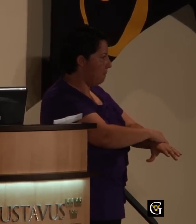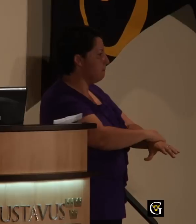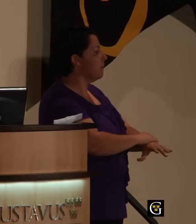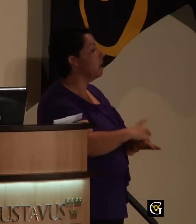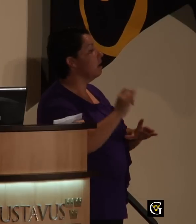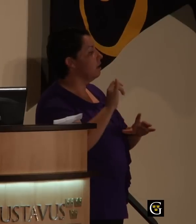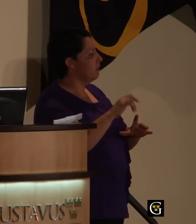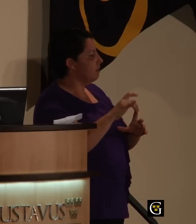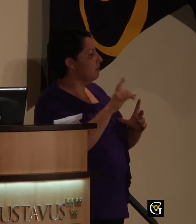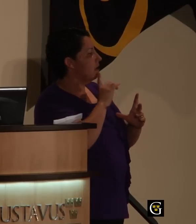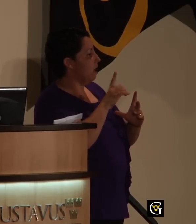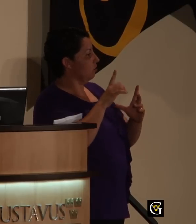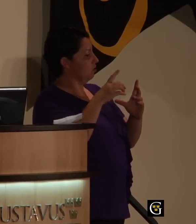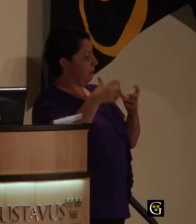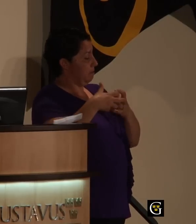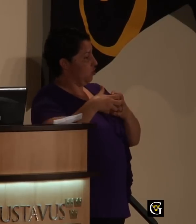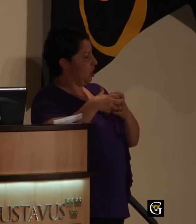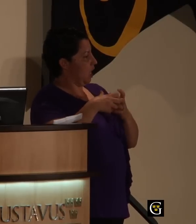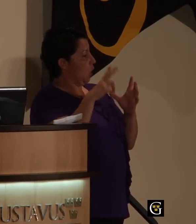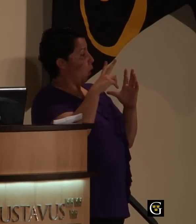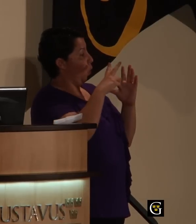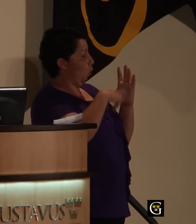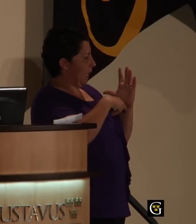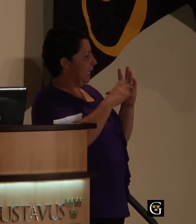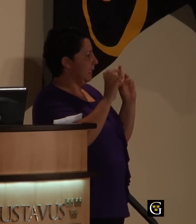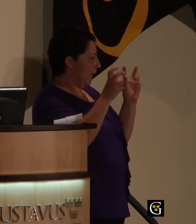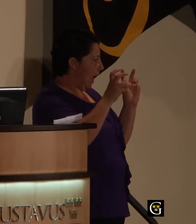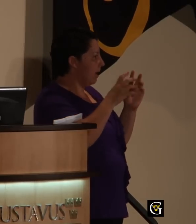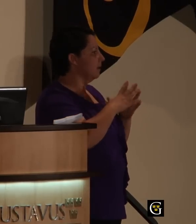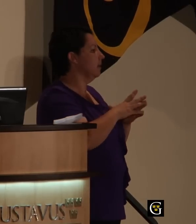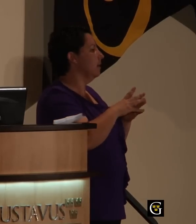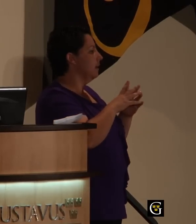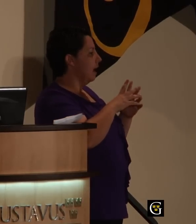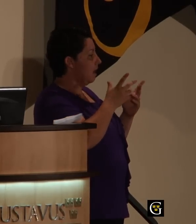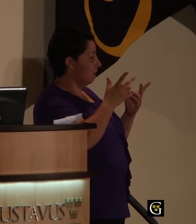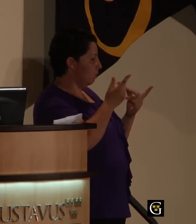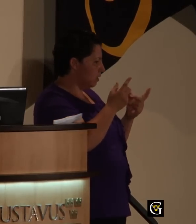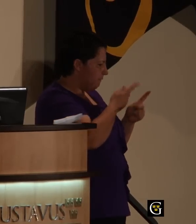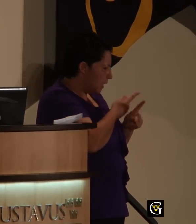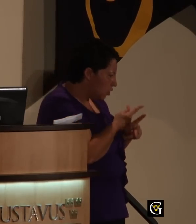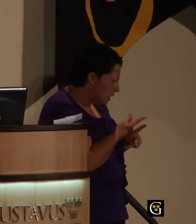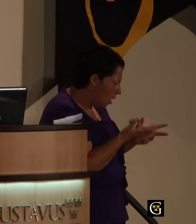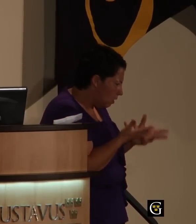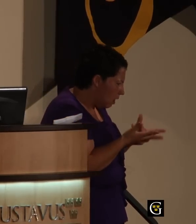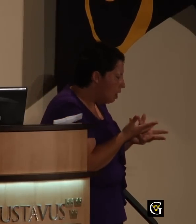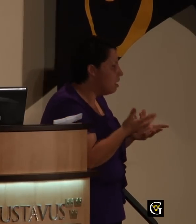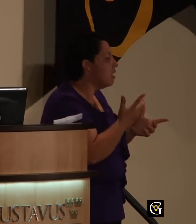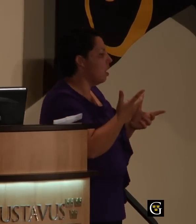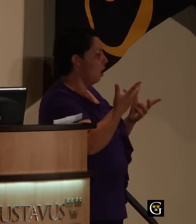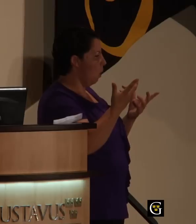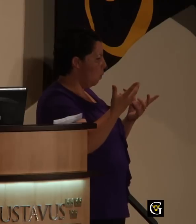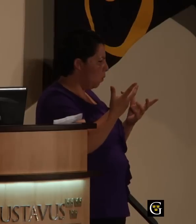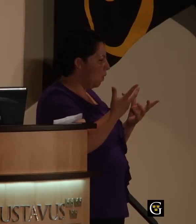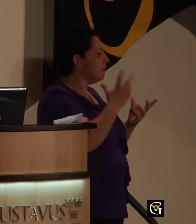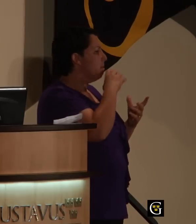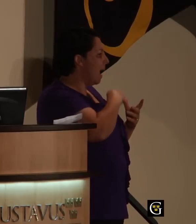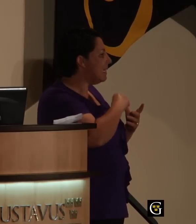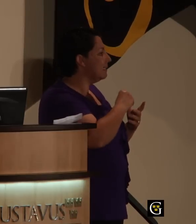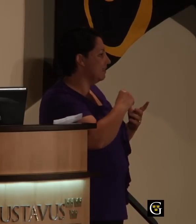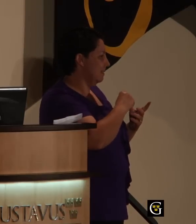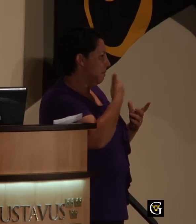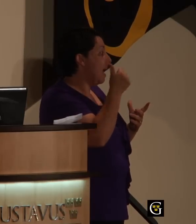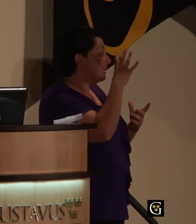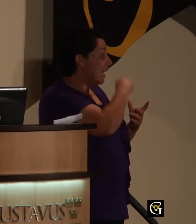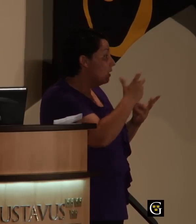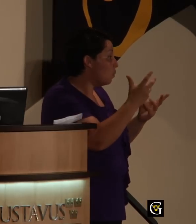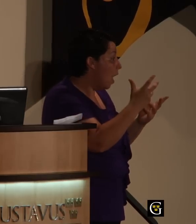the computer crunches that data, makes its best guess of what the monkey means to do, and then it makes the arm do it. So I'll go